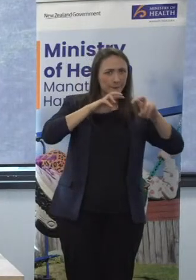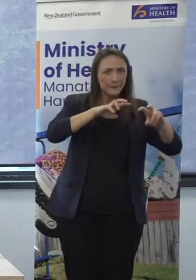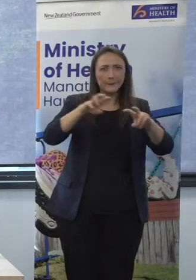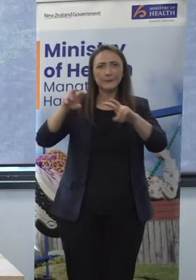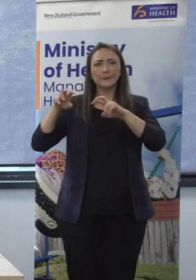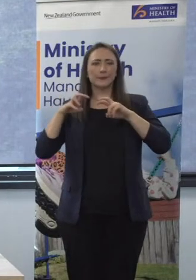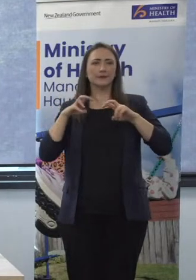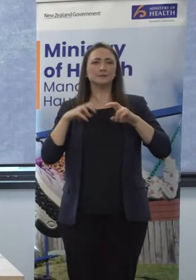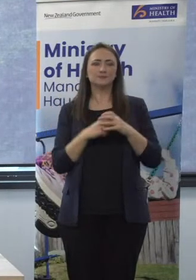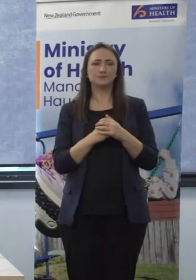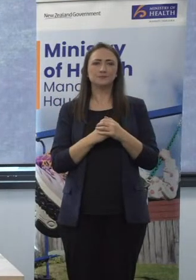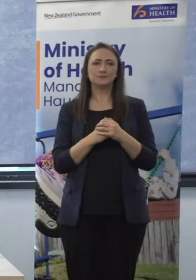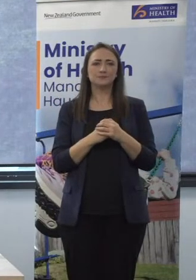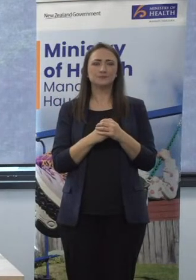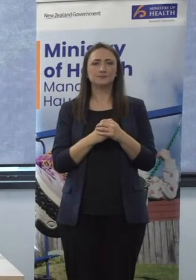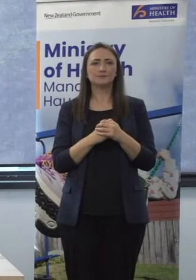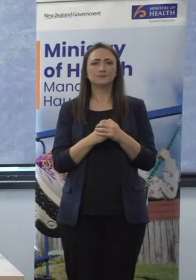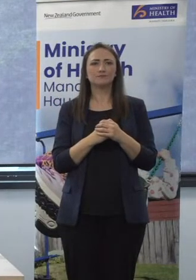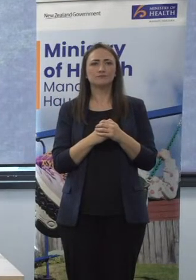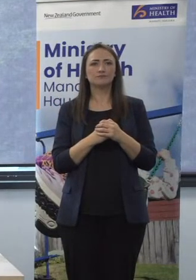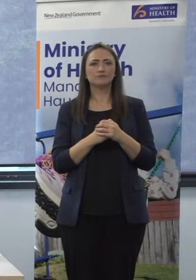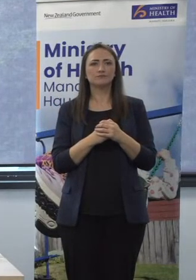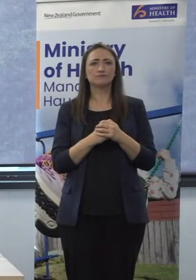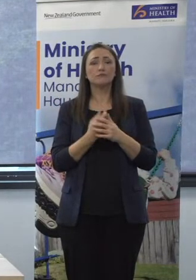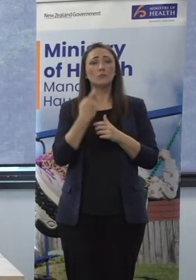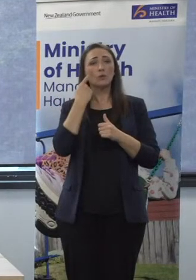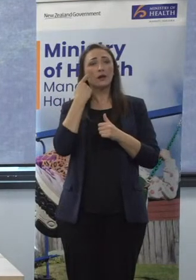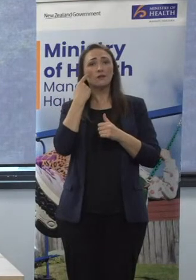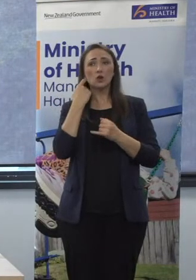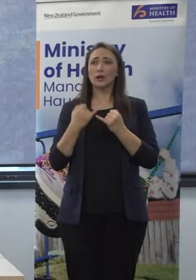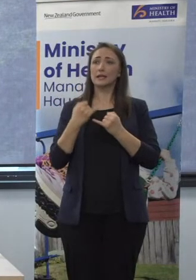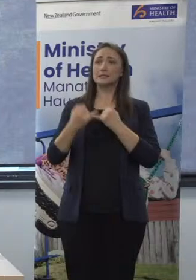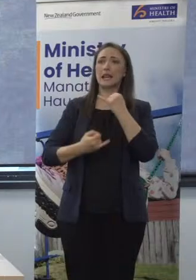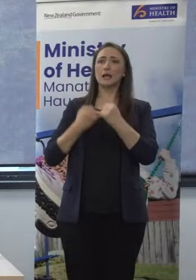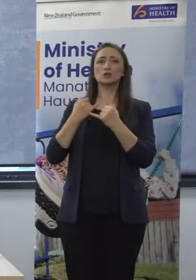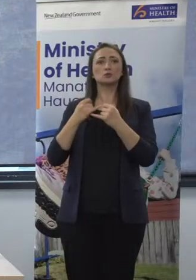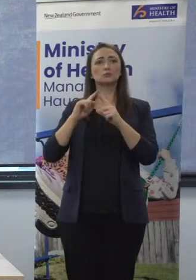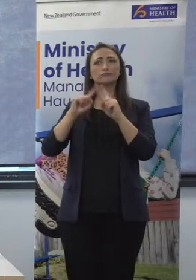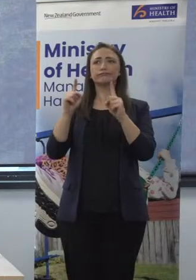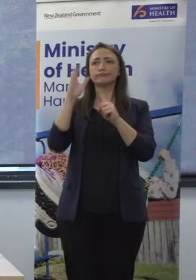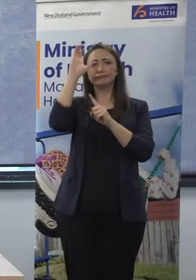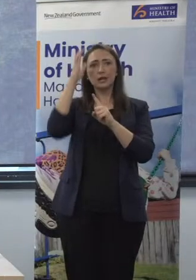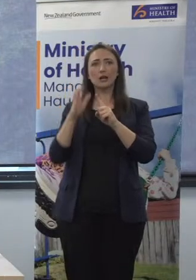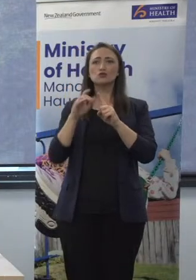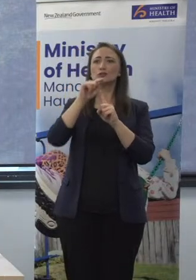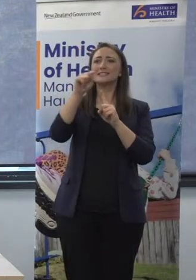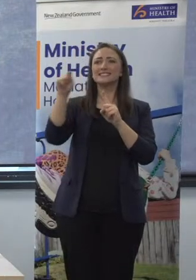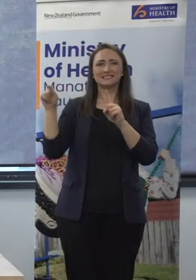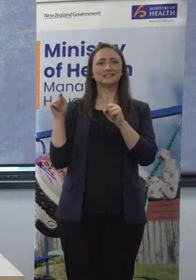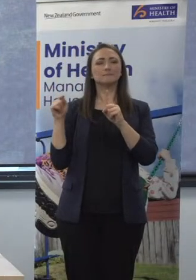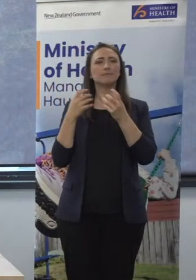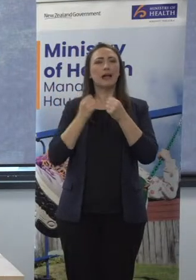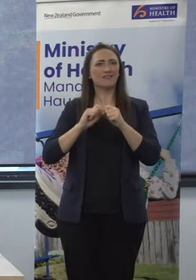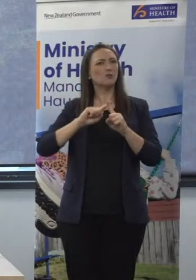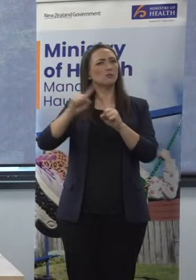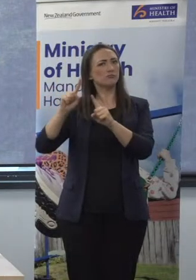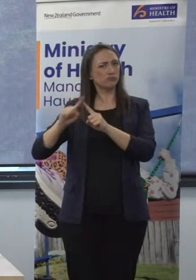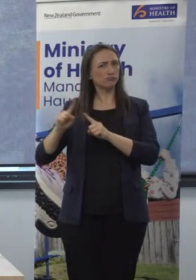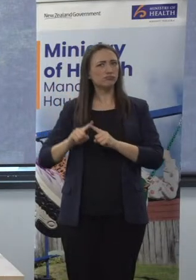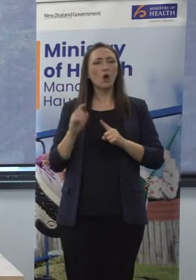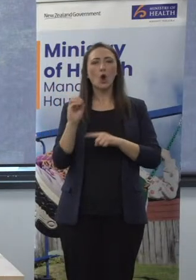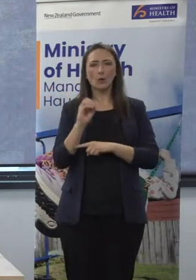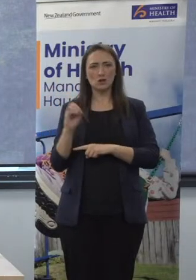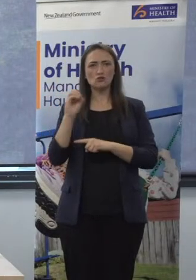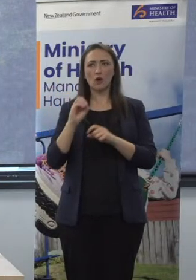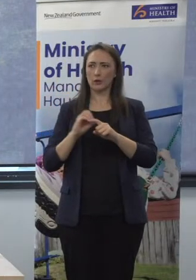So if we think now about the international situation, obviously we're still seeing further waves of Omicron around the world. And